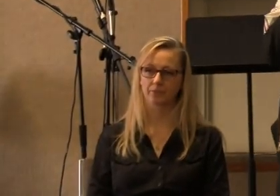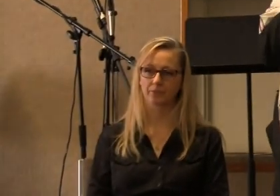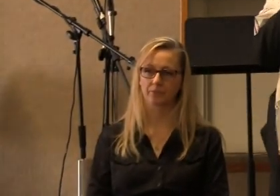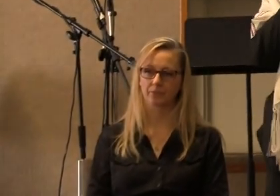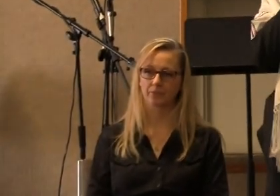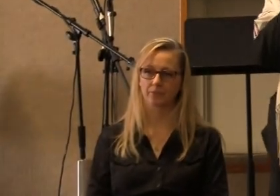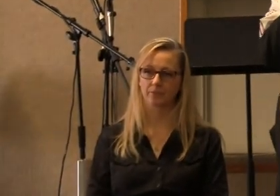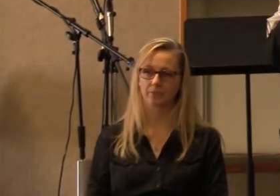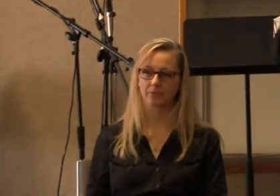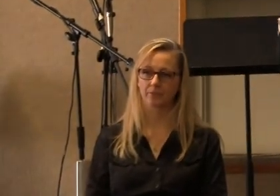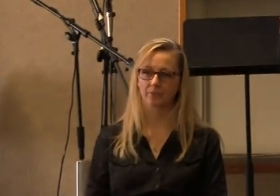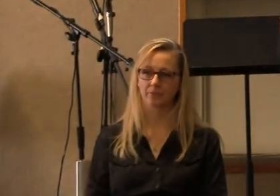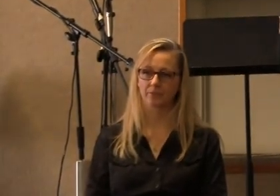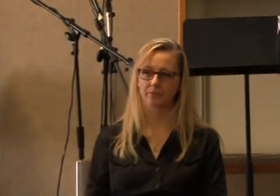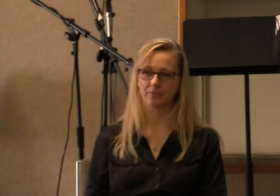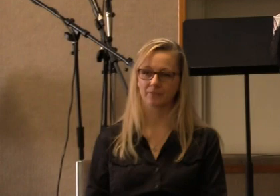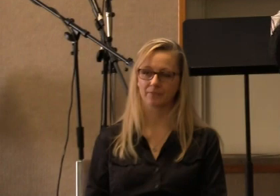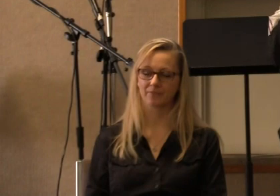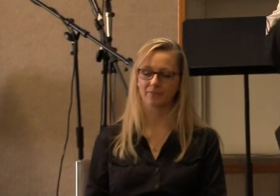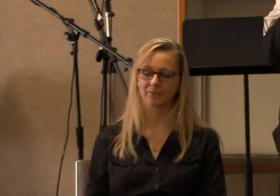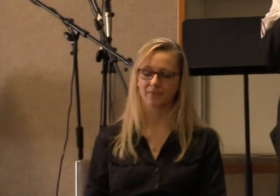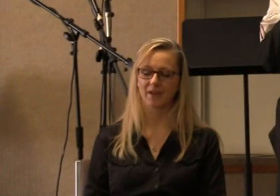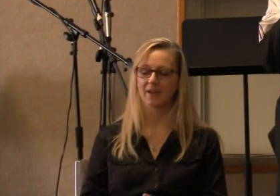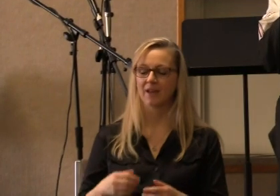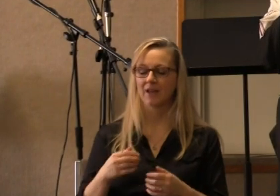thank God for what He's doing for us.